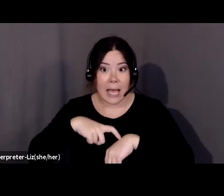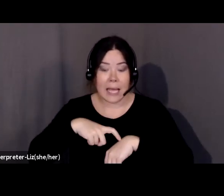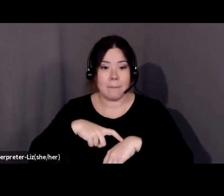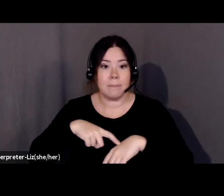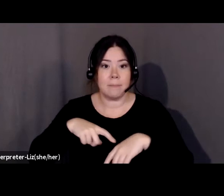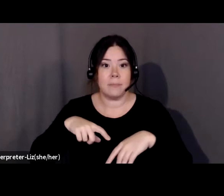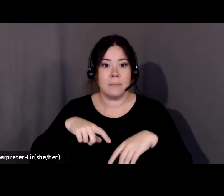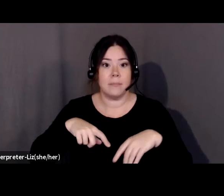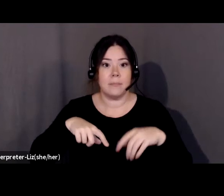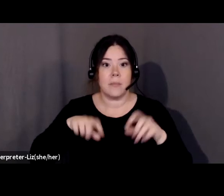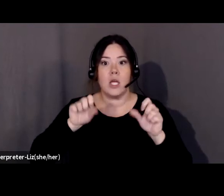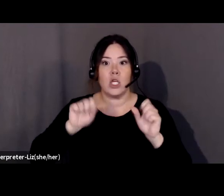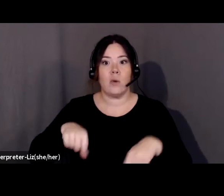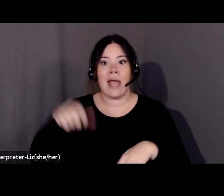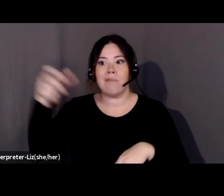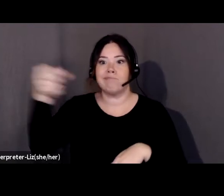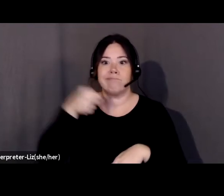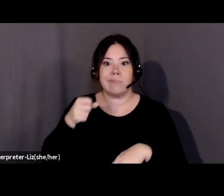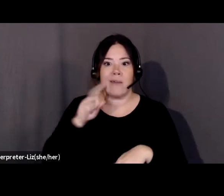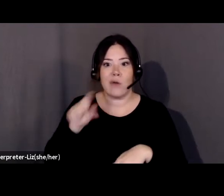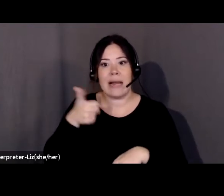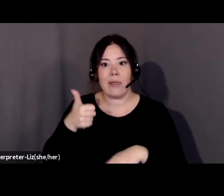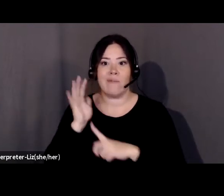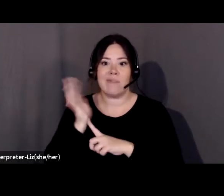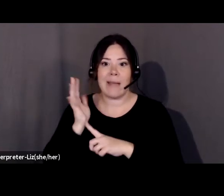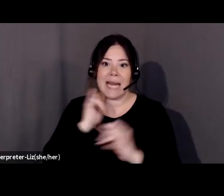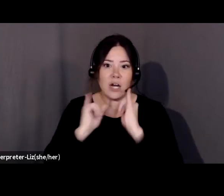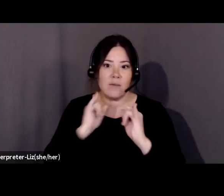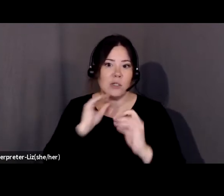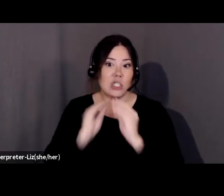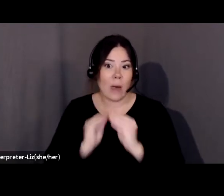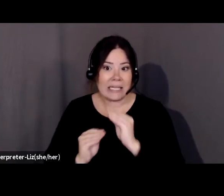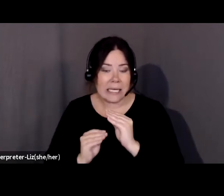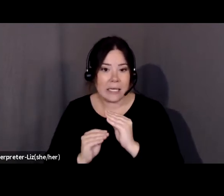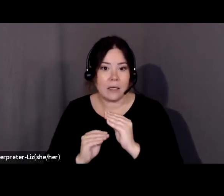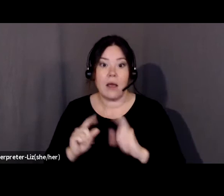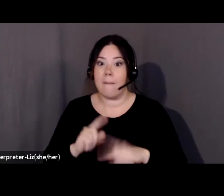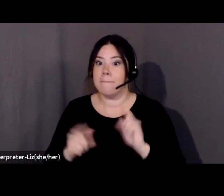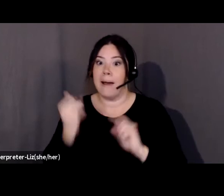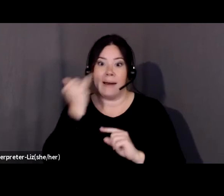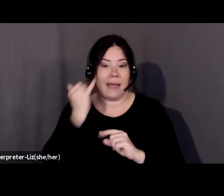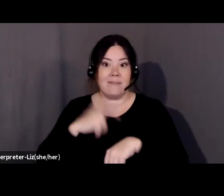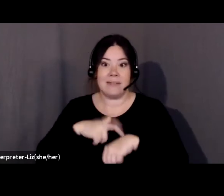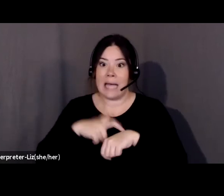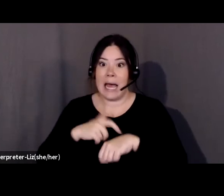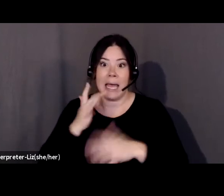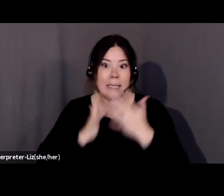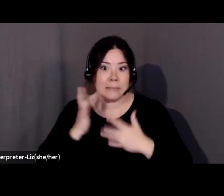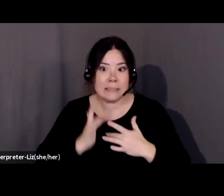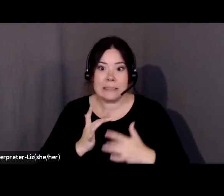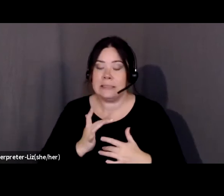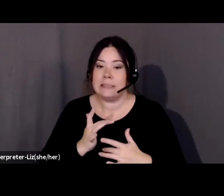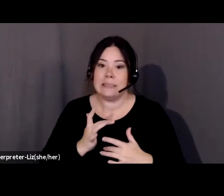for another 5-minute interview thing to correct it. But if you're low on time, it's not the smoothest